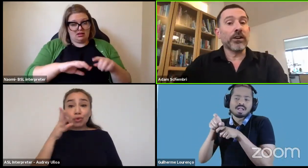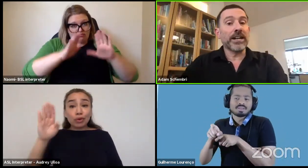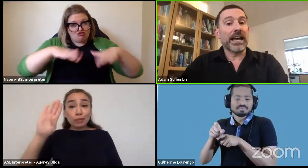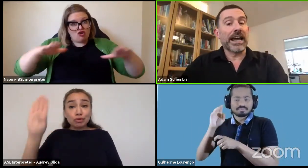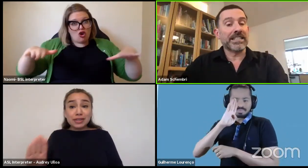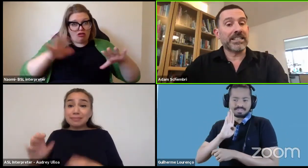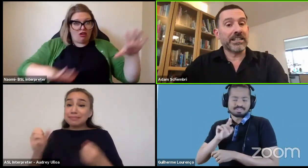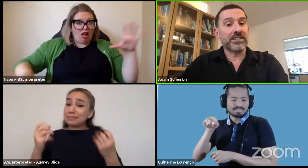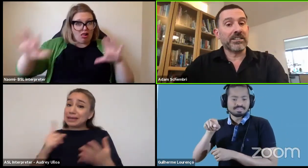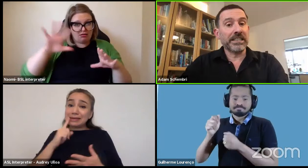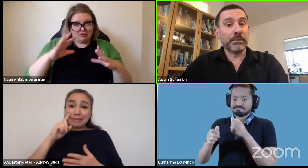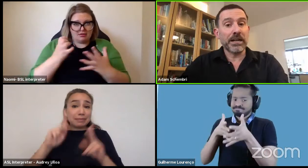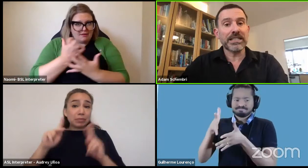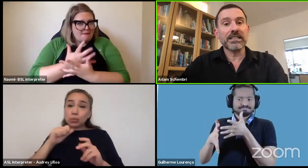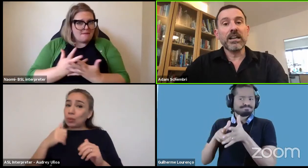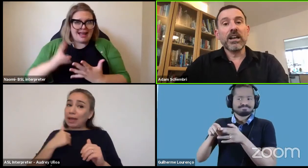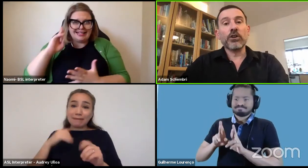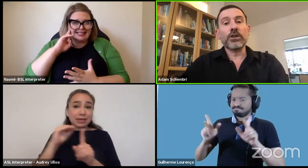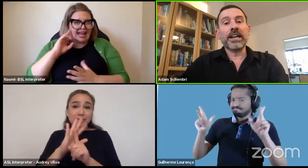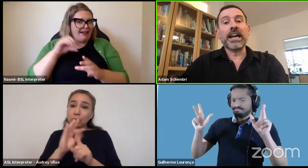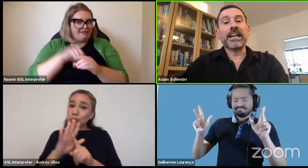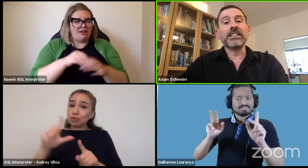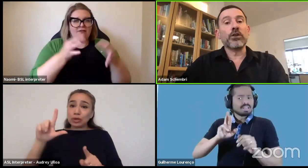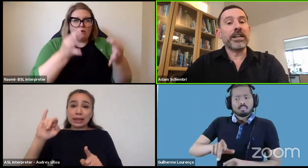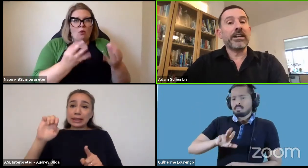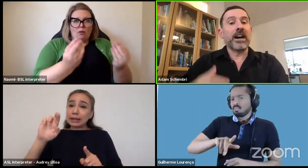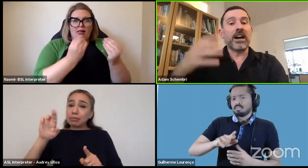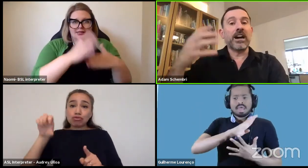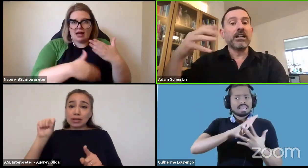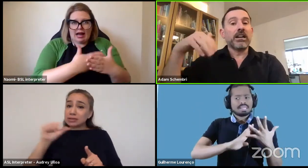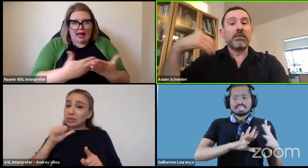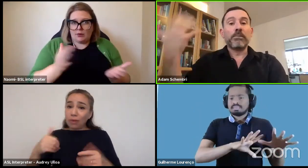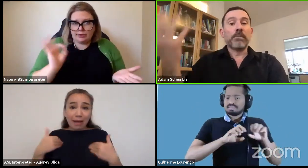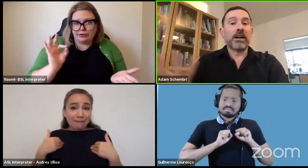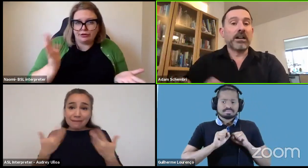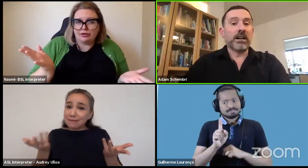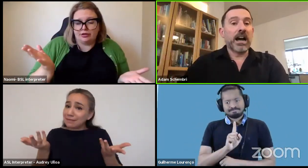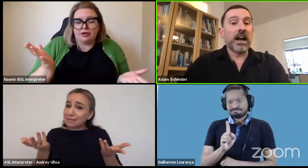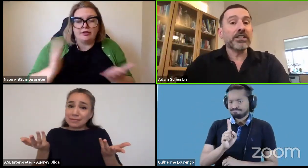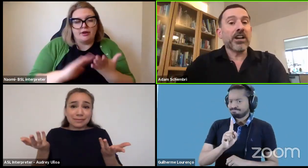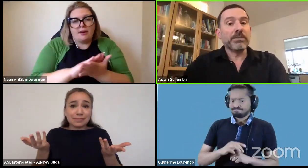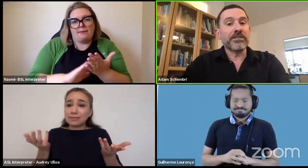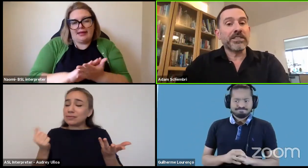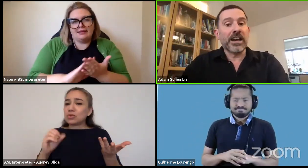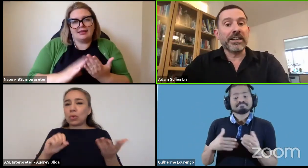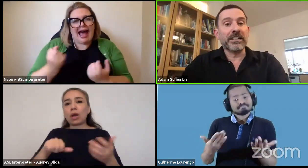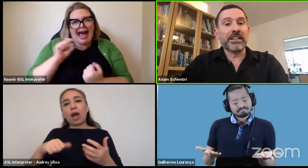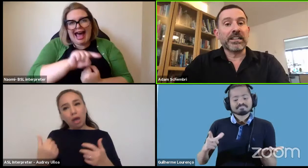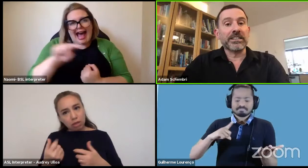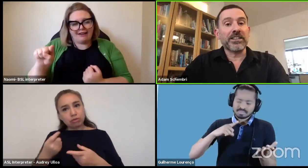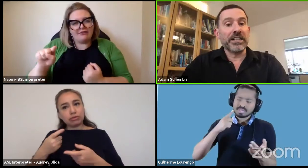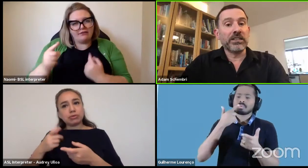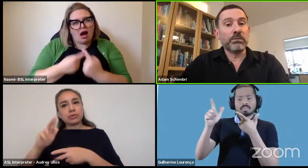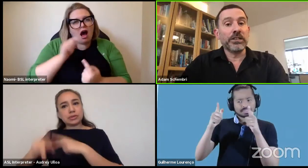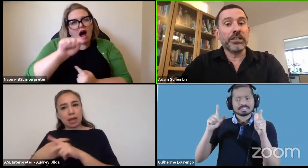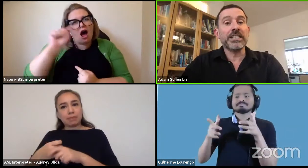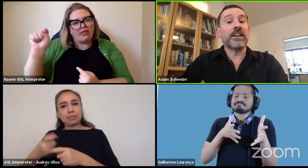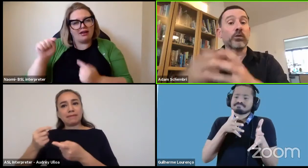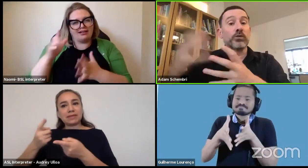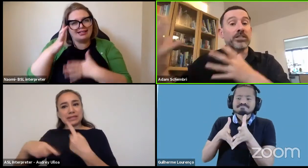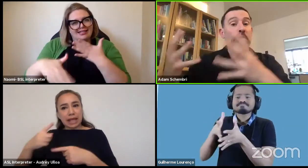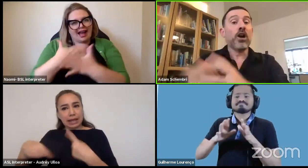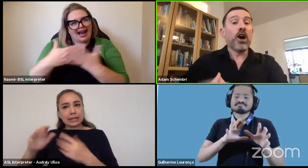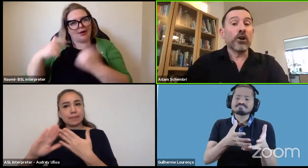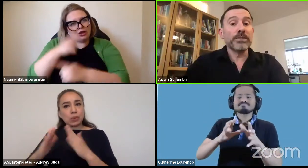do not access Libras, okay? And so there are other types of signing communities